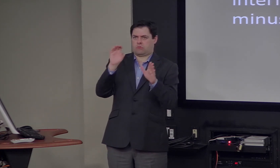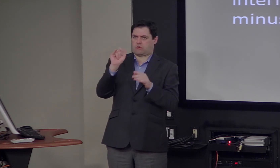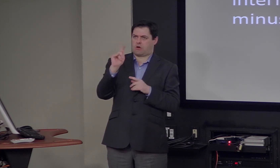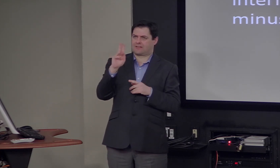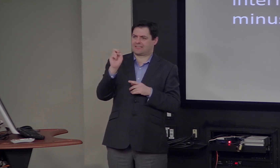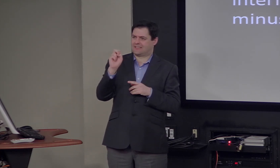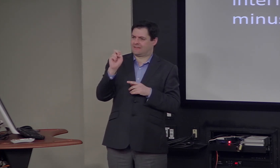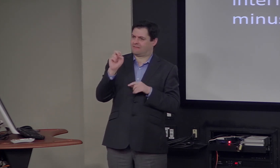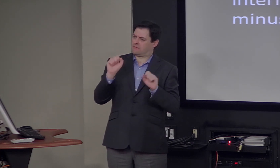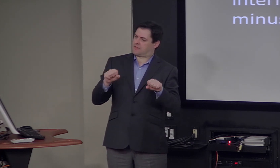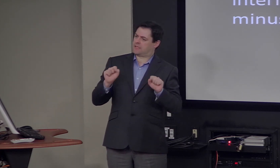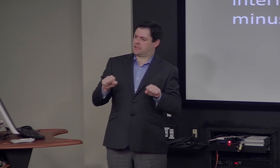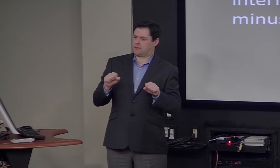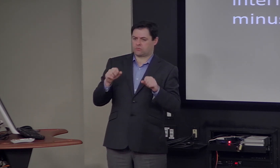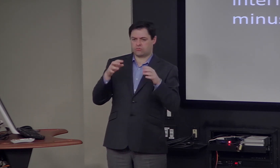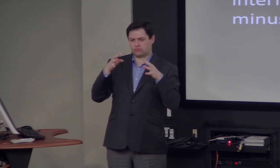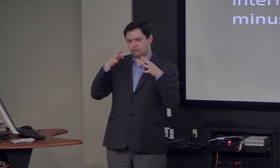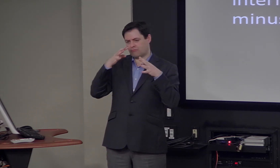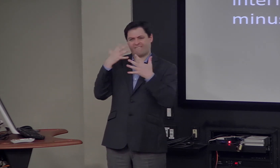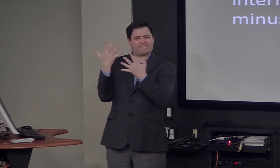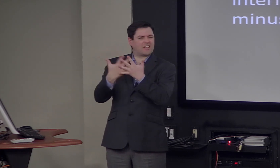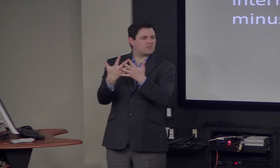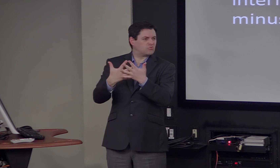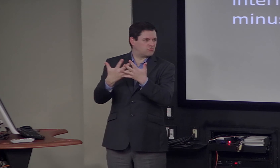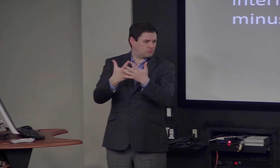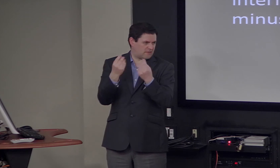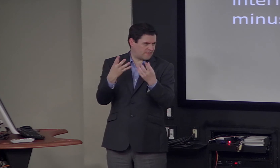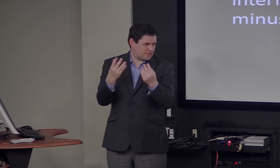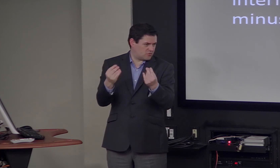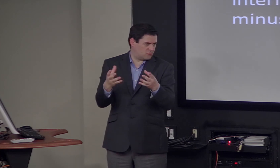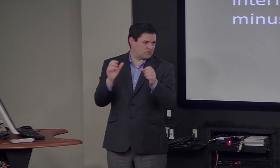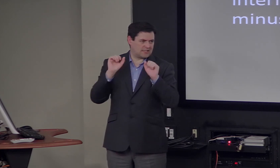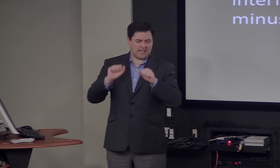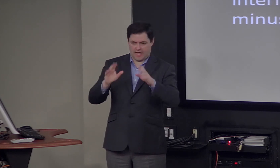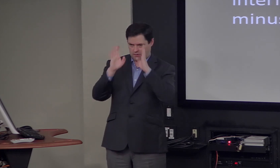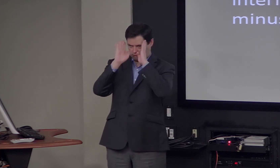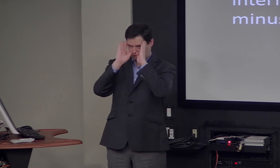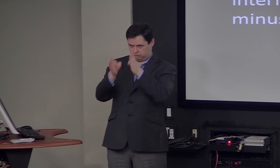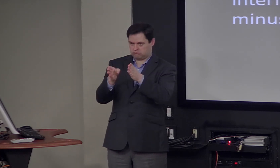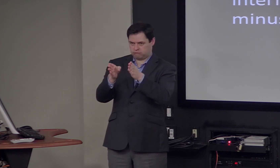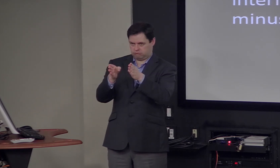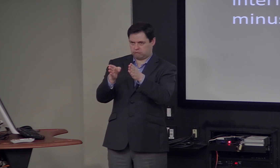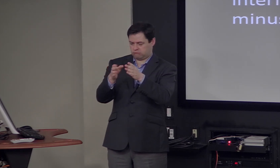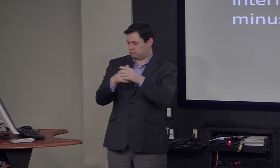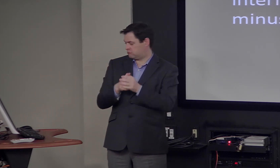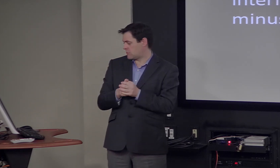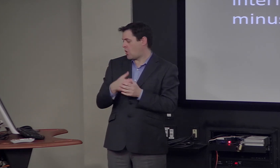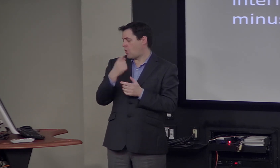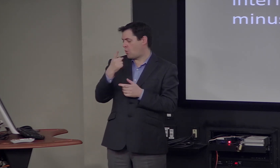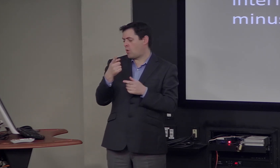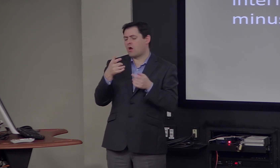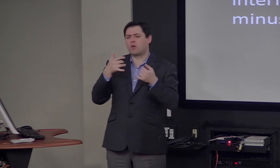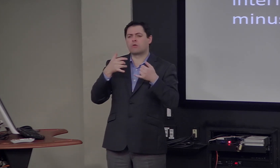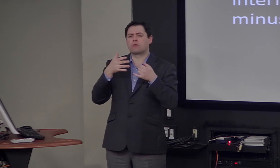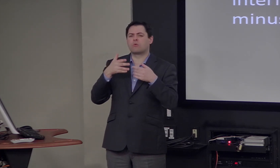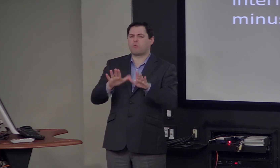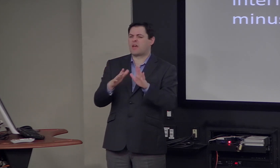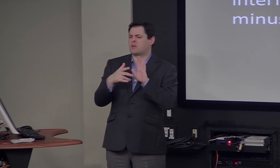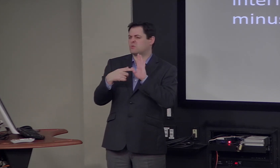be some general cognitive abilities for the ability to filter out extraneous information, to be able to